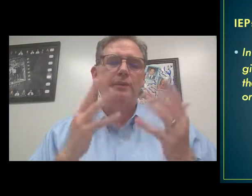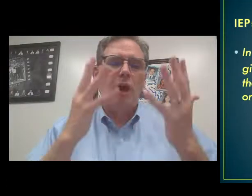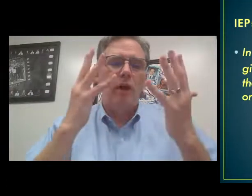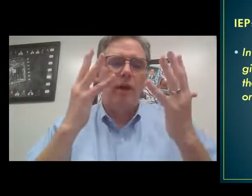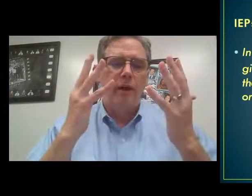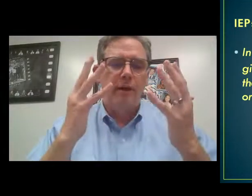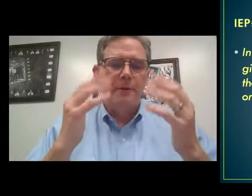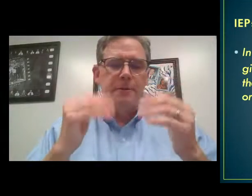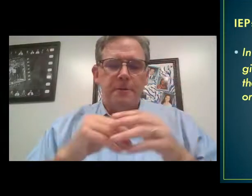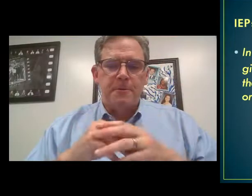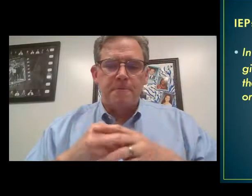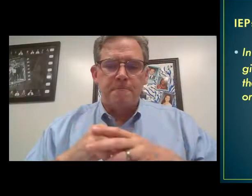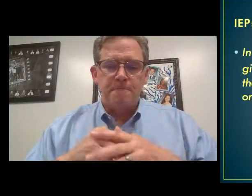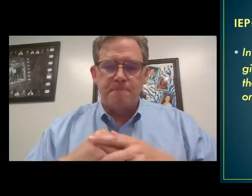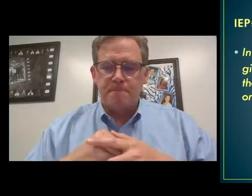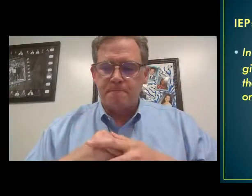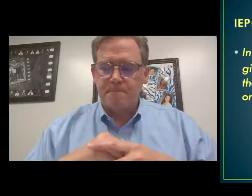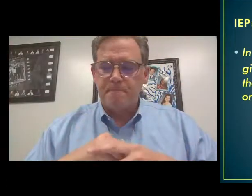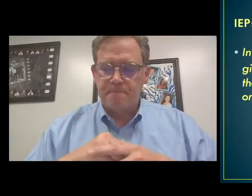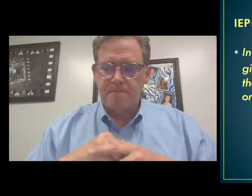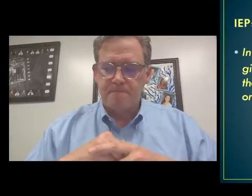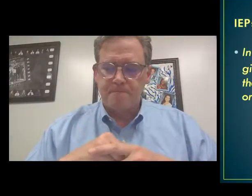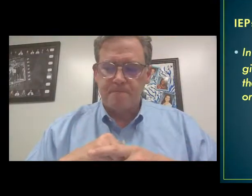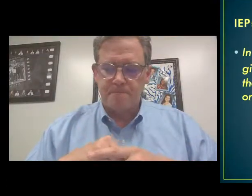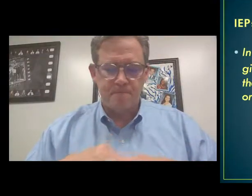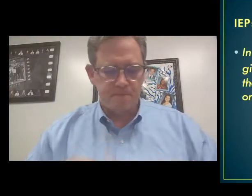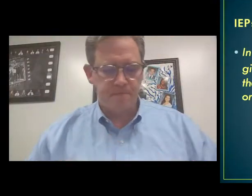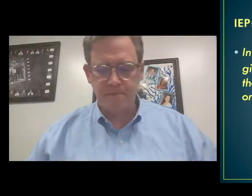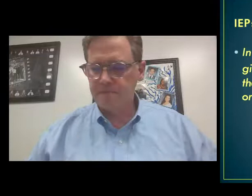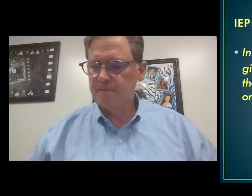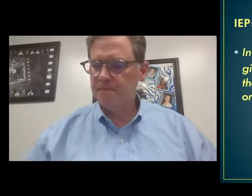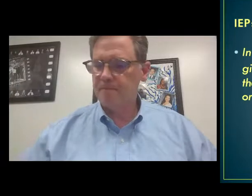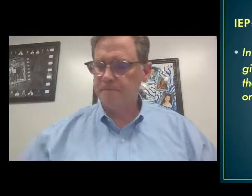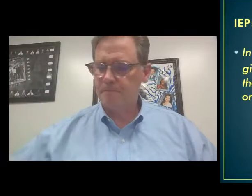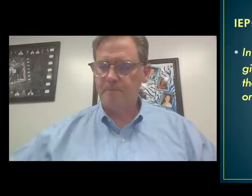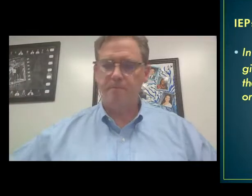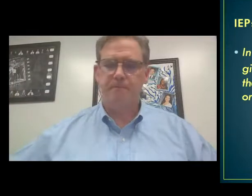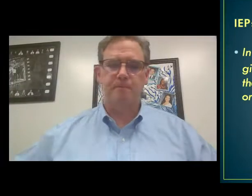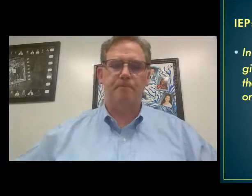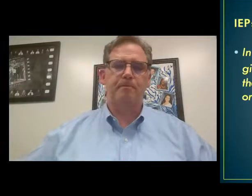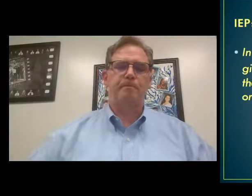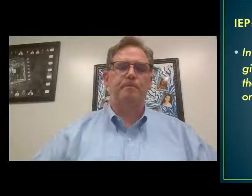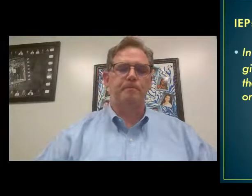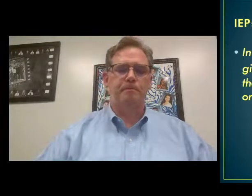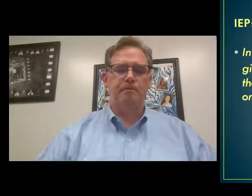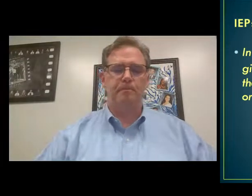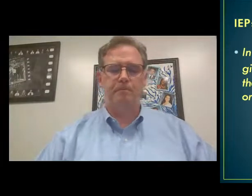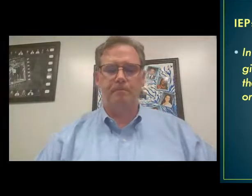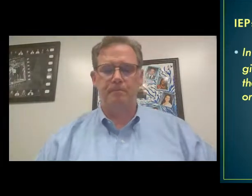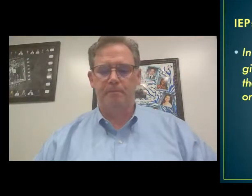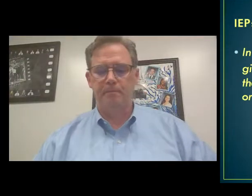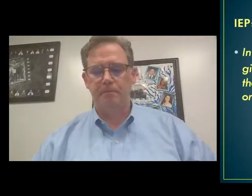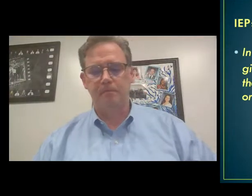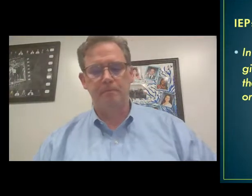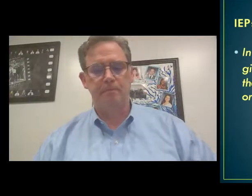as soon as you want to take a student into a place where they're not with these mainstream hearing